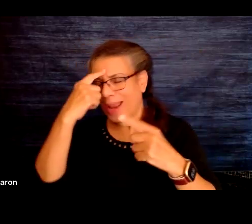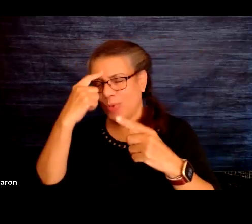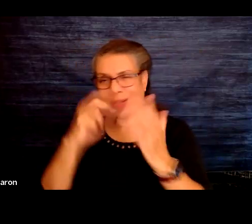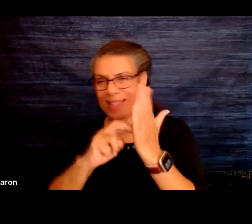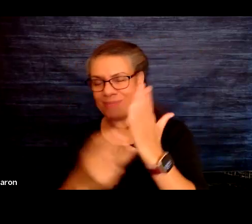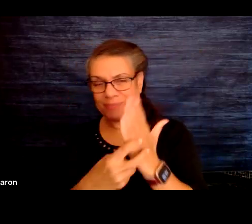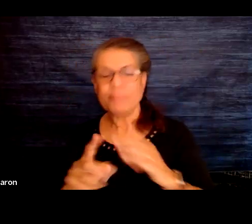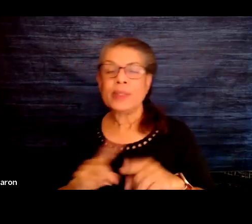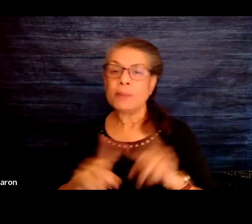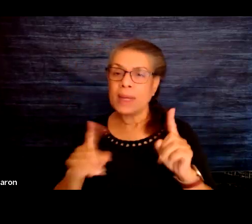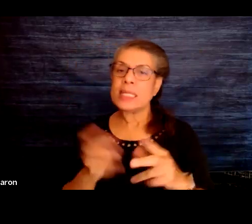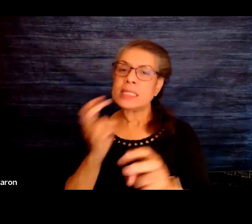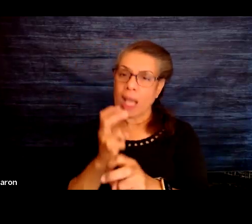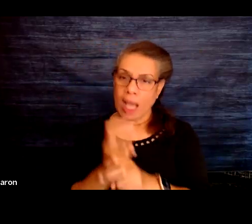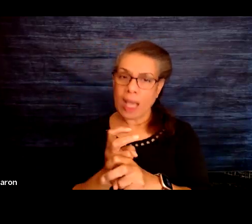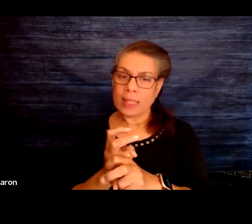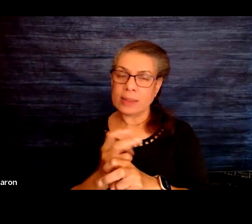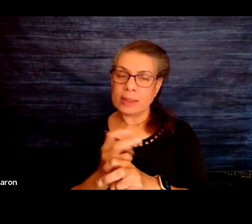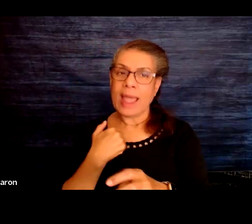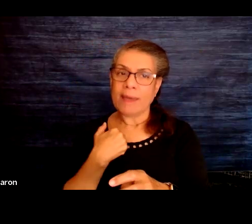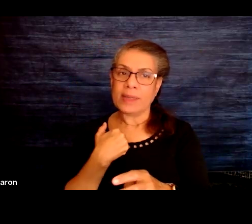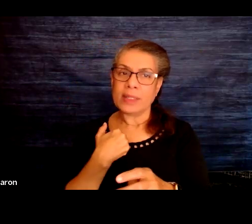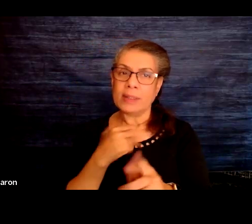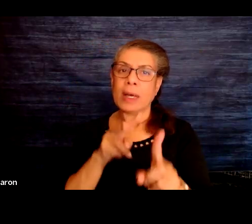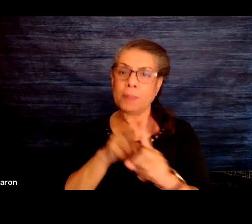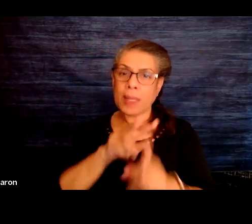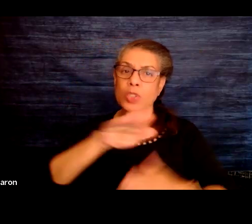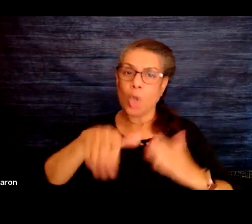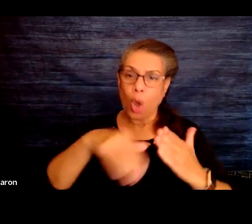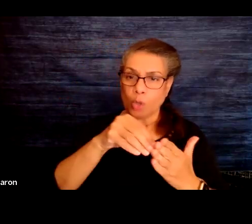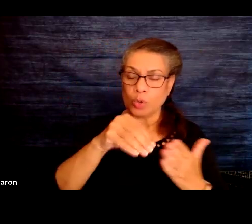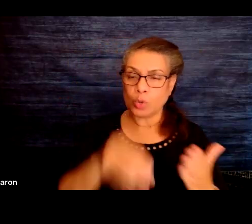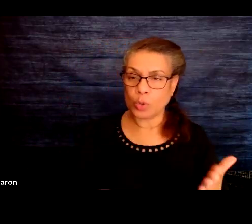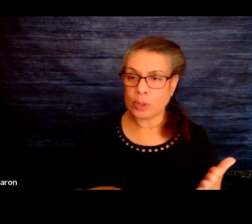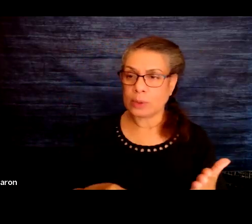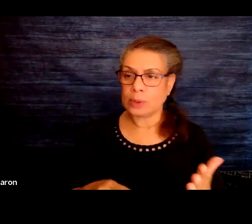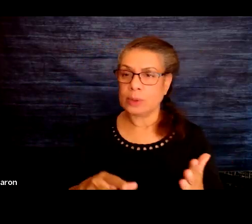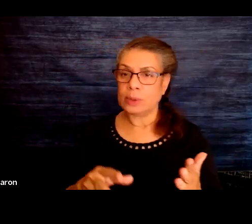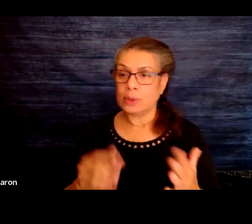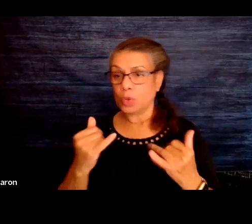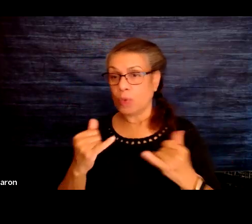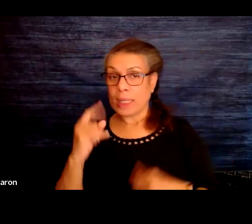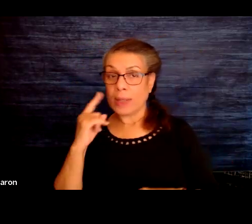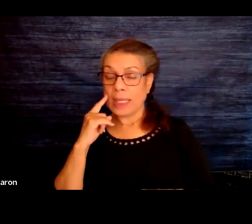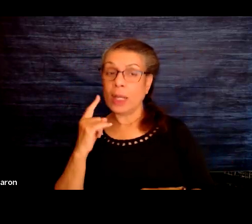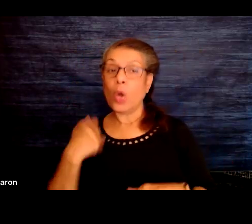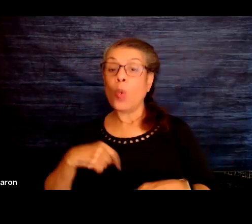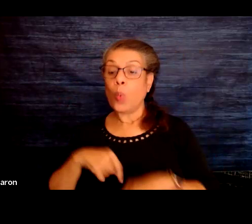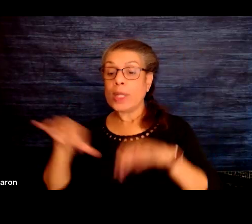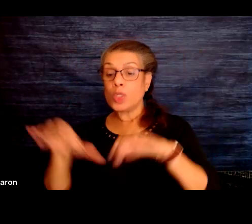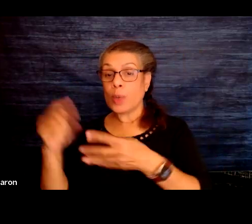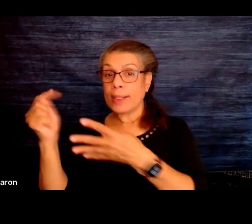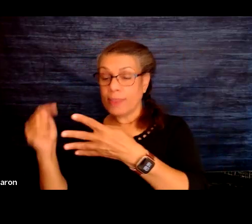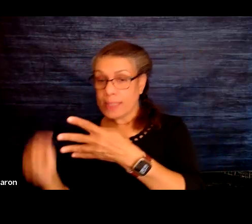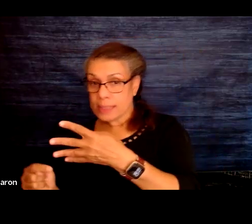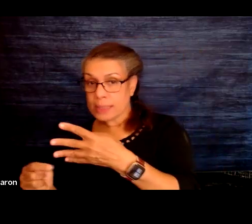that there's difficulty to get all the way for all of our students. So what I'm hearing is more of a heads up. Here's what we're doing. Here's what